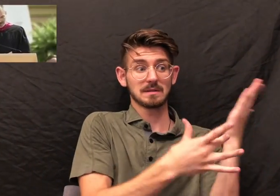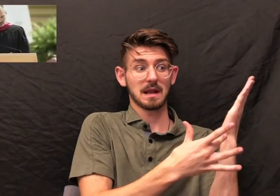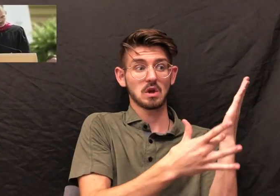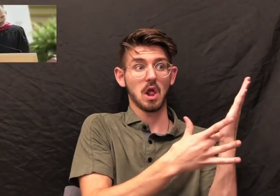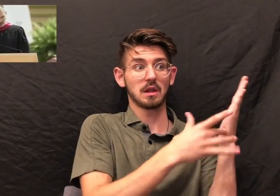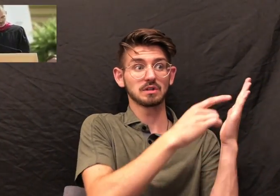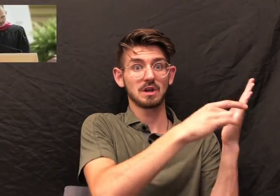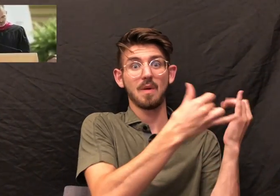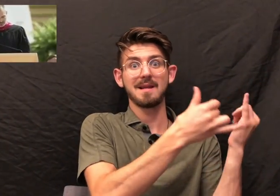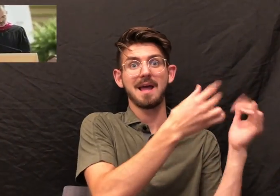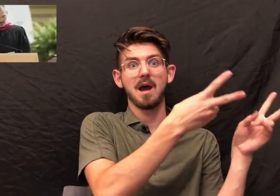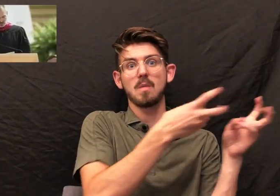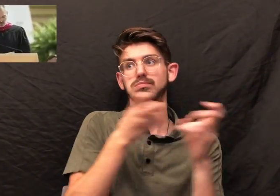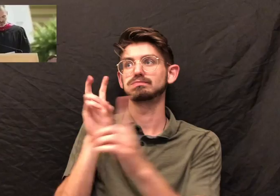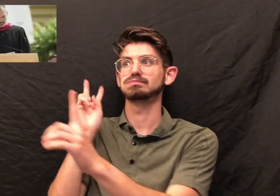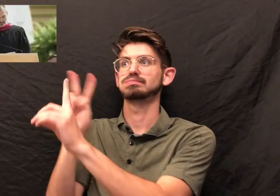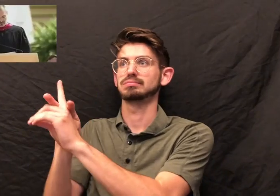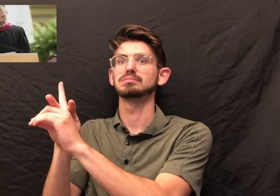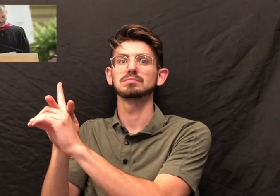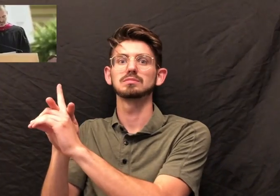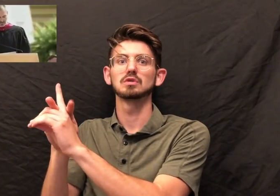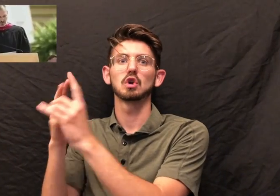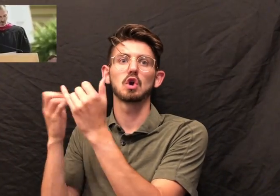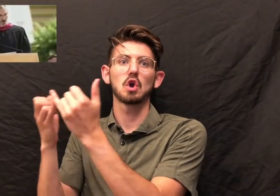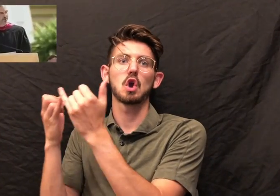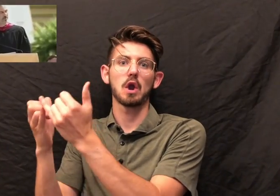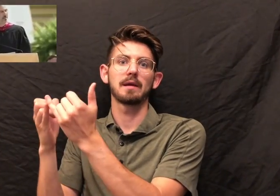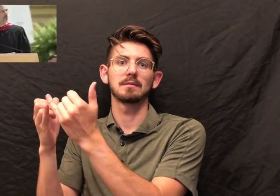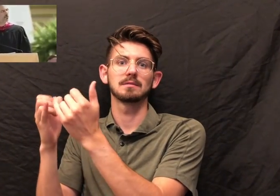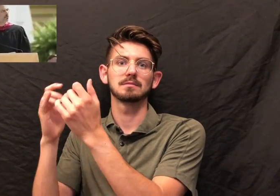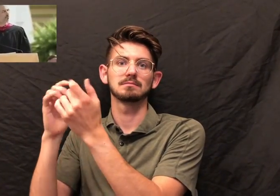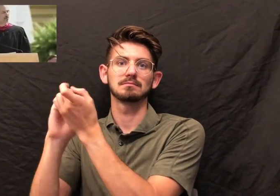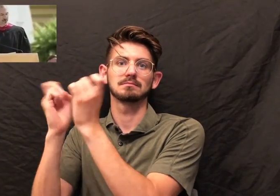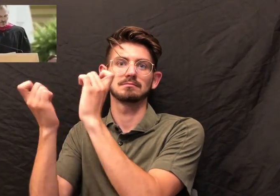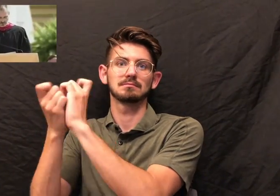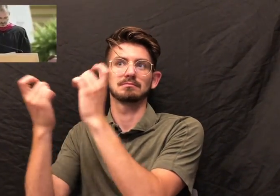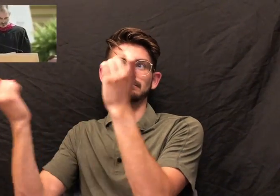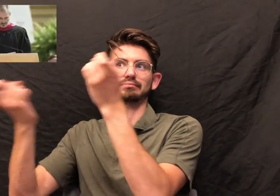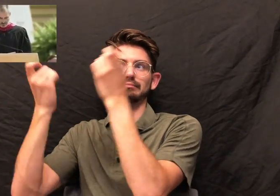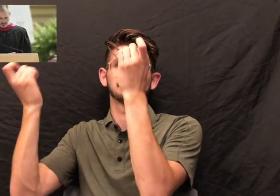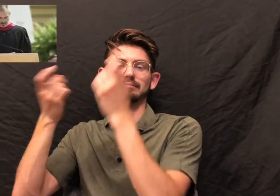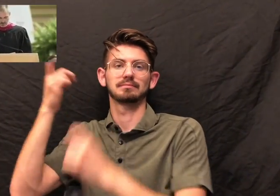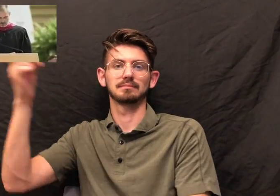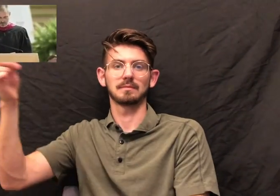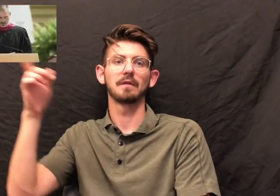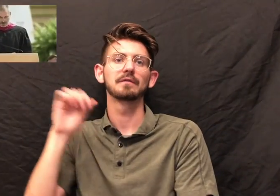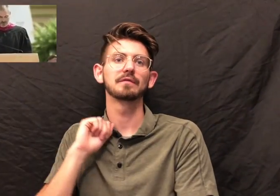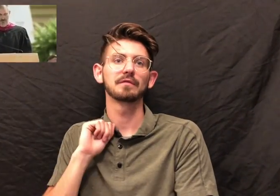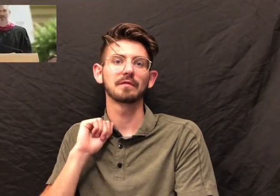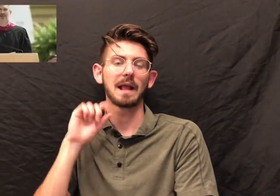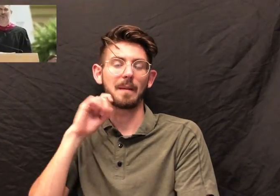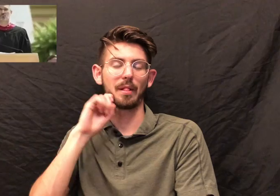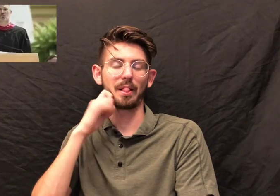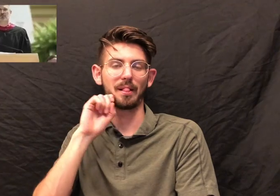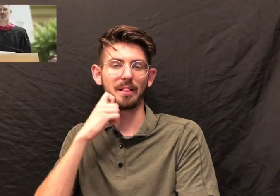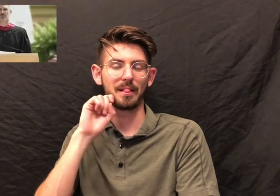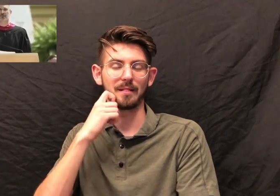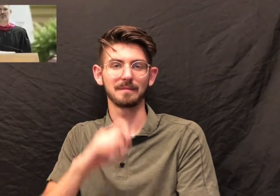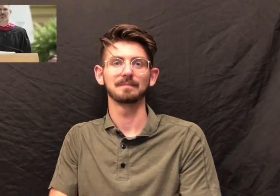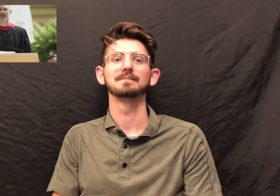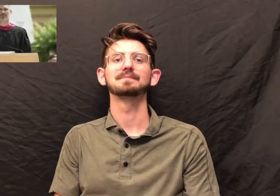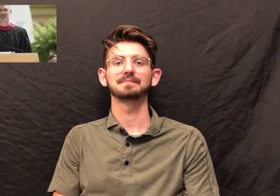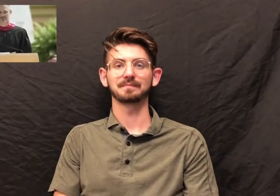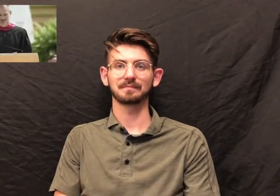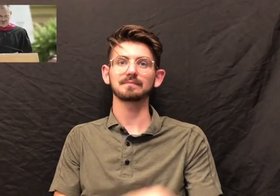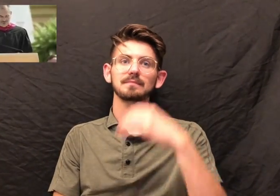of Apple's current renaissance. And Lorene and I have a wonderful family together. I'm pretty sure none of this